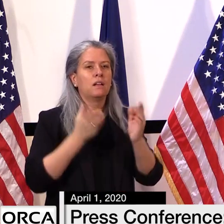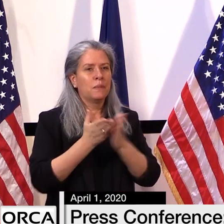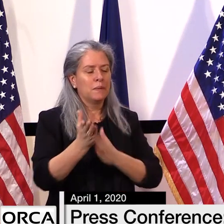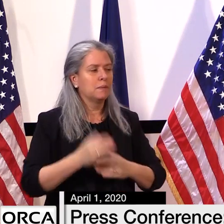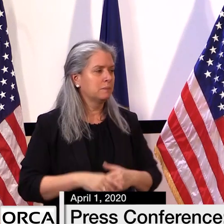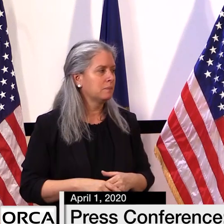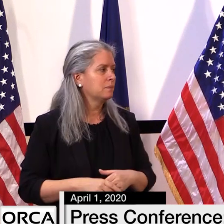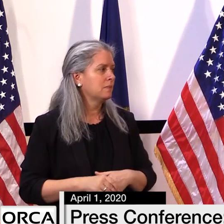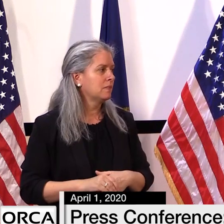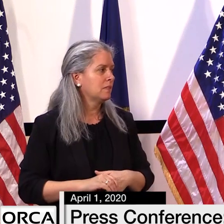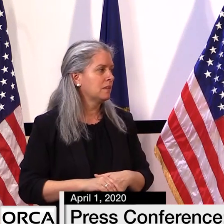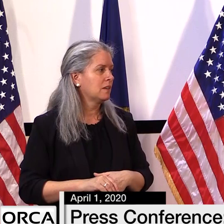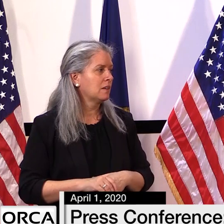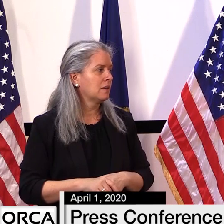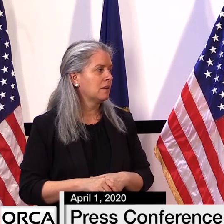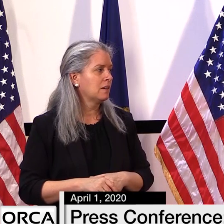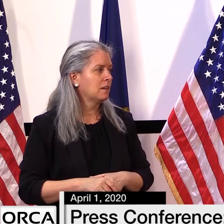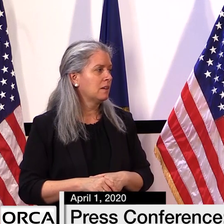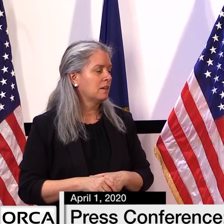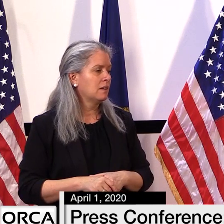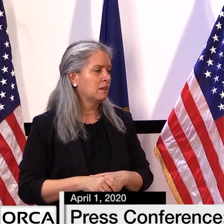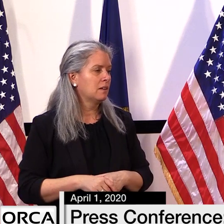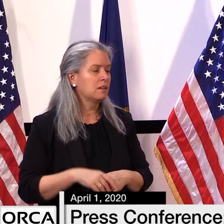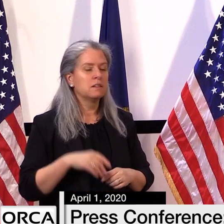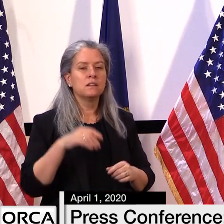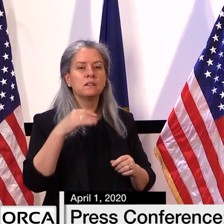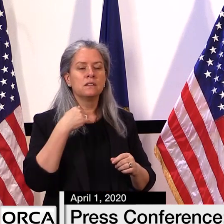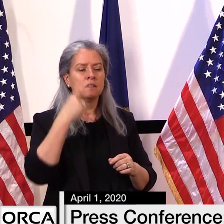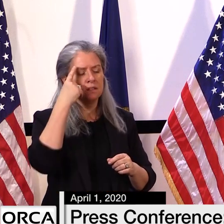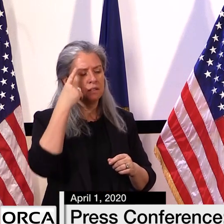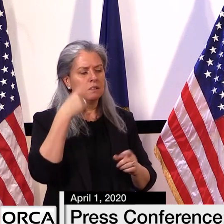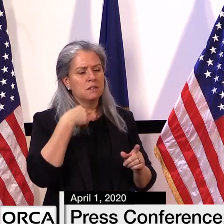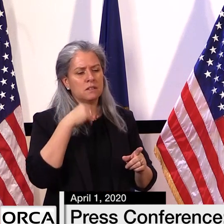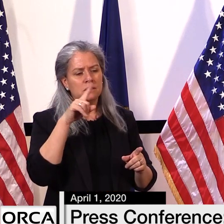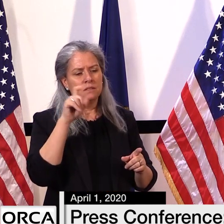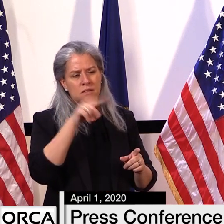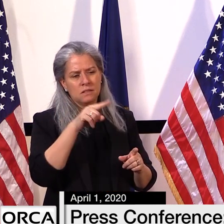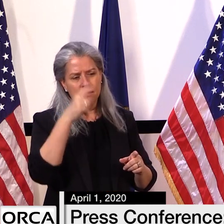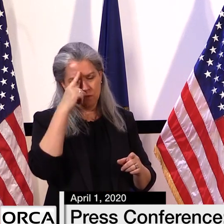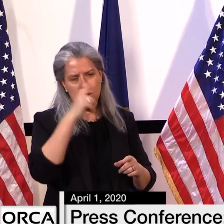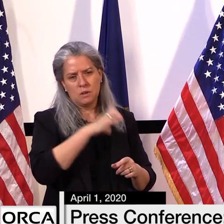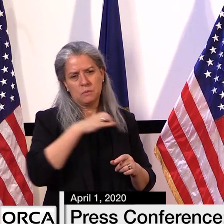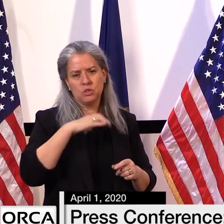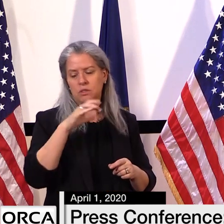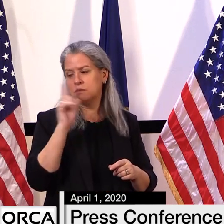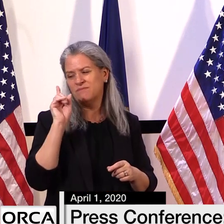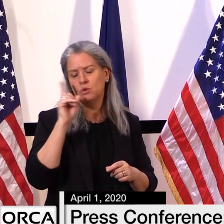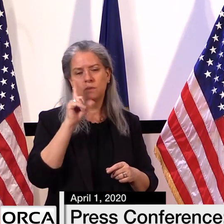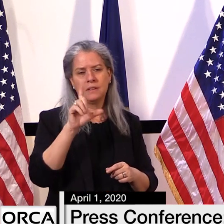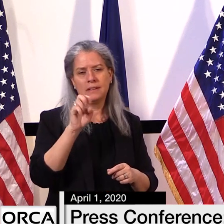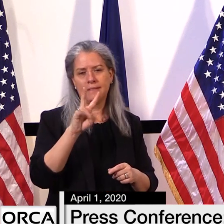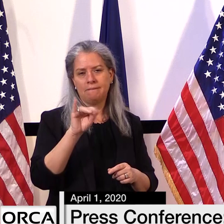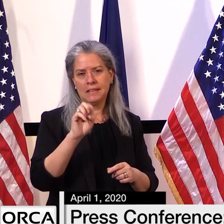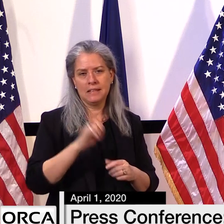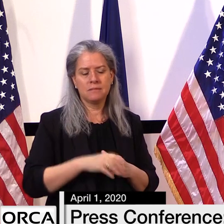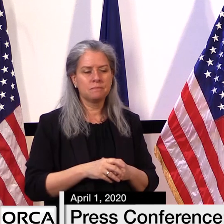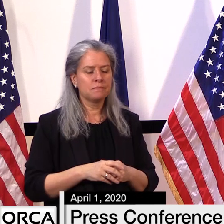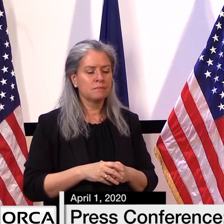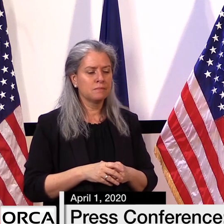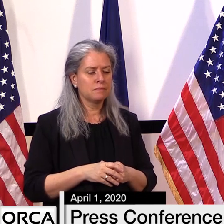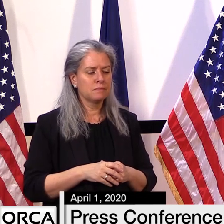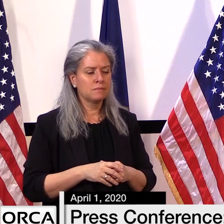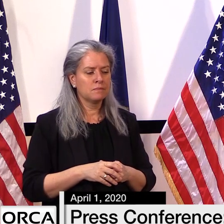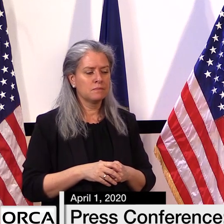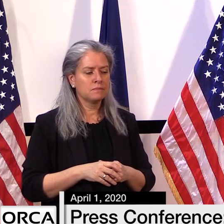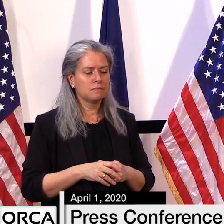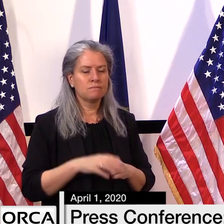wondering, this might be a question for you, Commissioner, Commissioner Levine. Wondering how, broadly, how satisfied